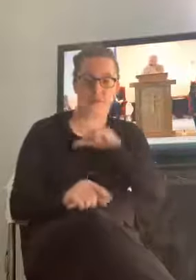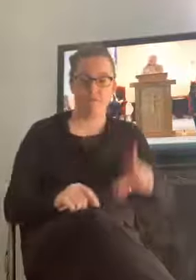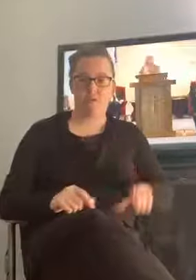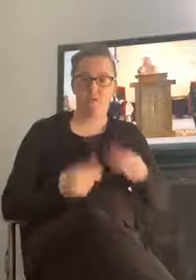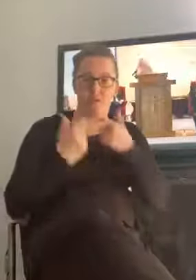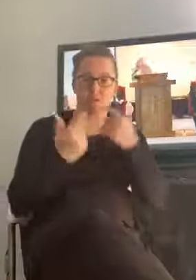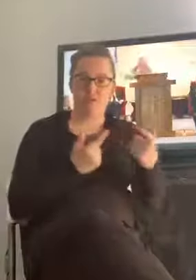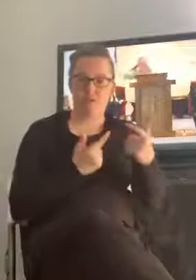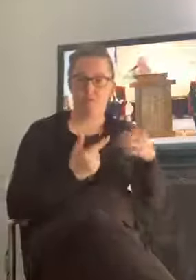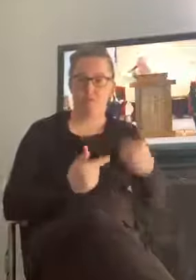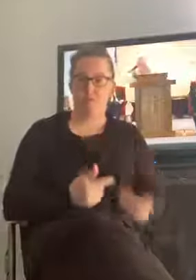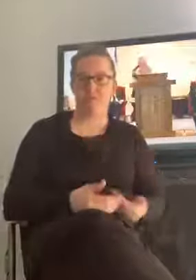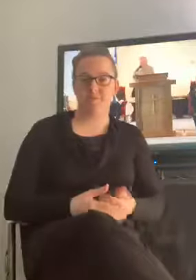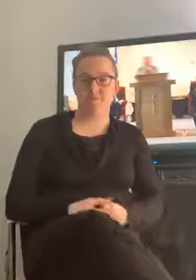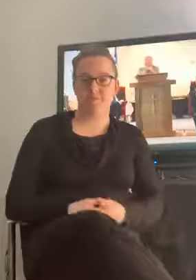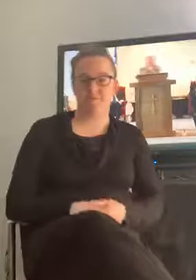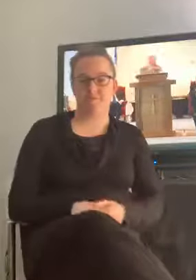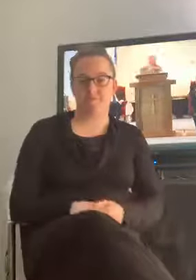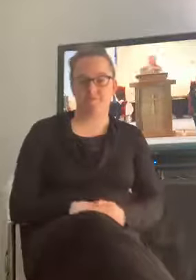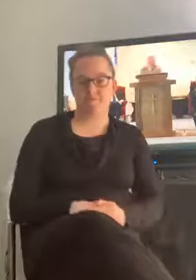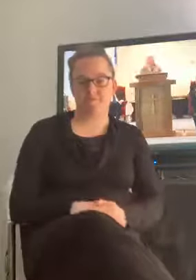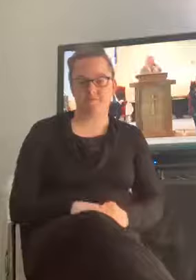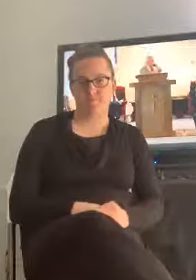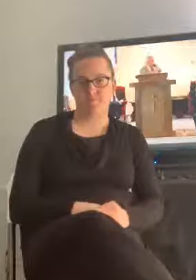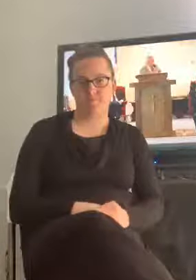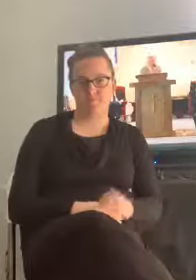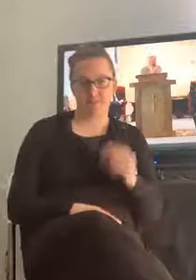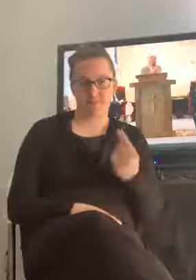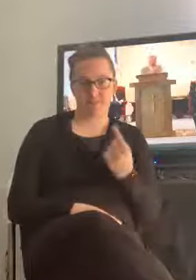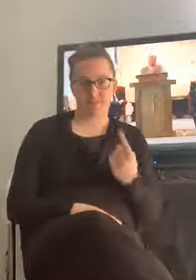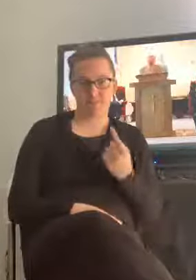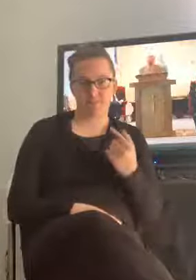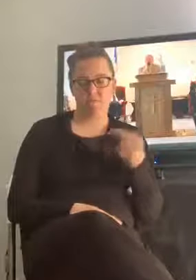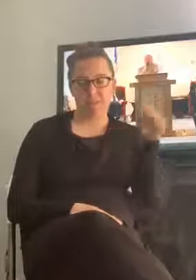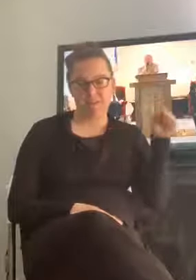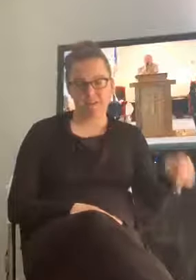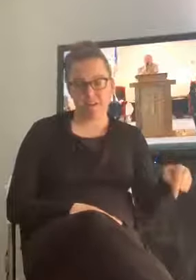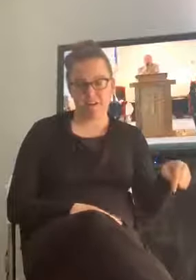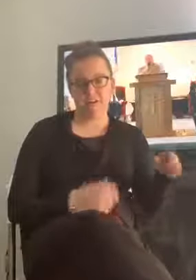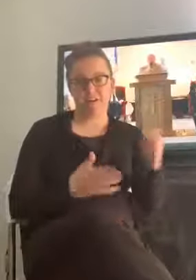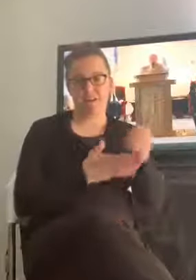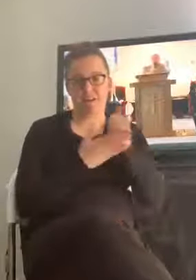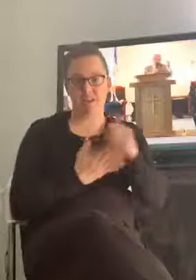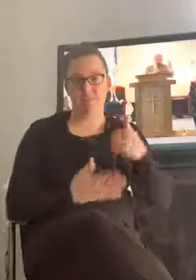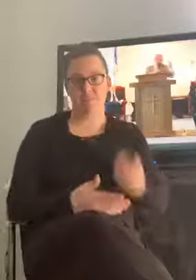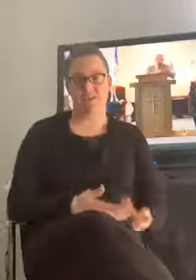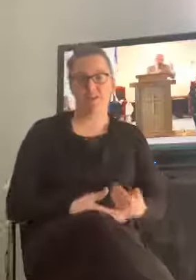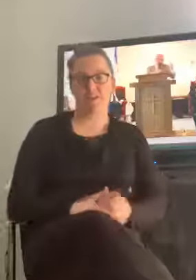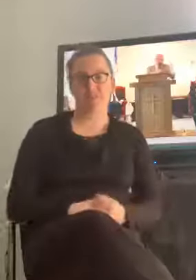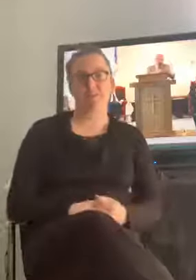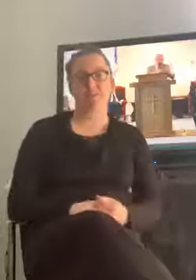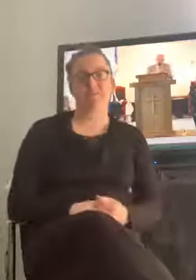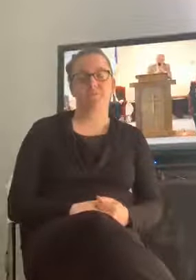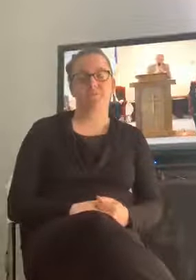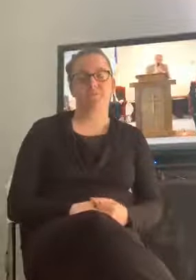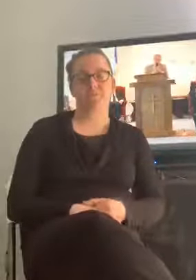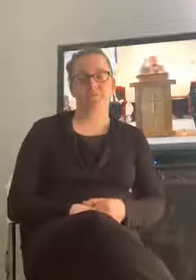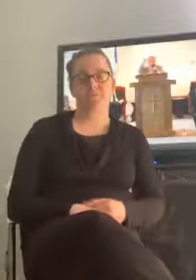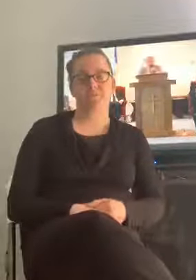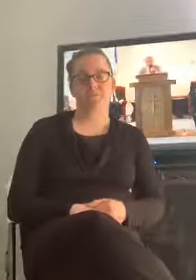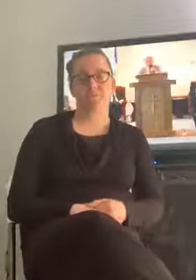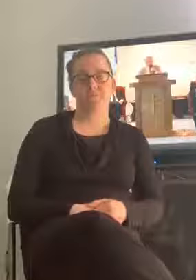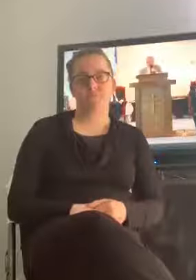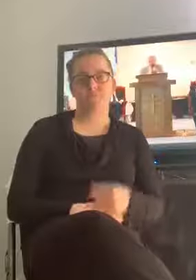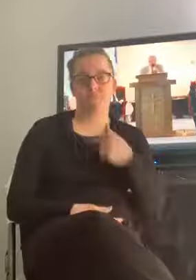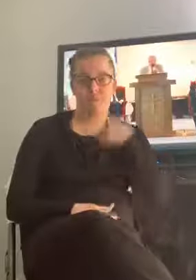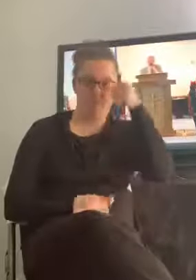The Lord made sure somebody was there. Somebody was there to be able to reach out and to grab a hold of me. Oh,